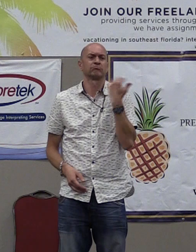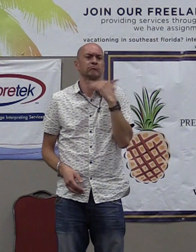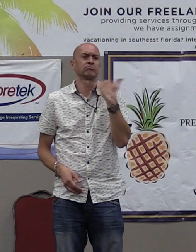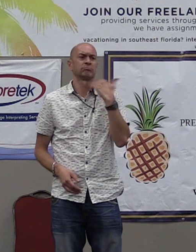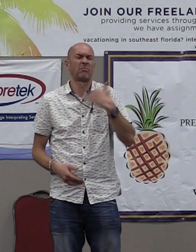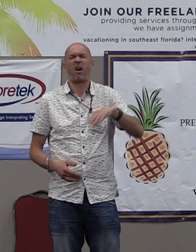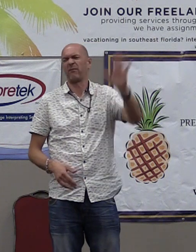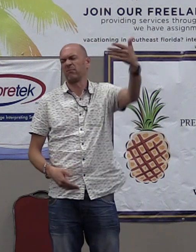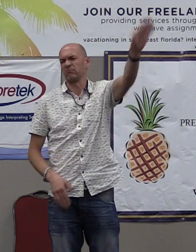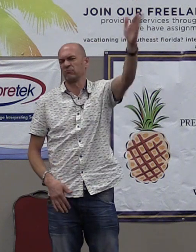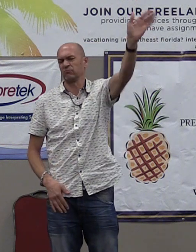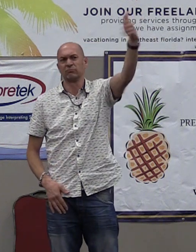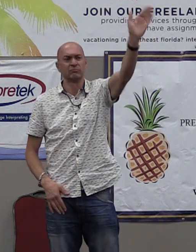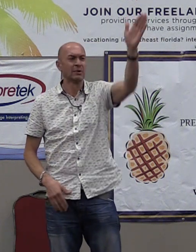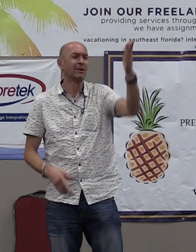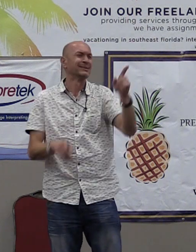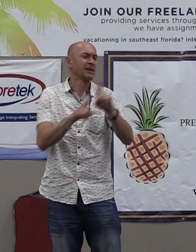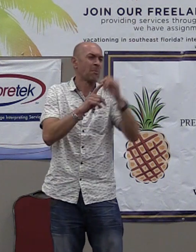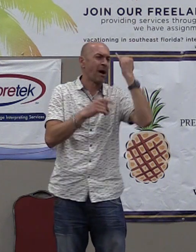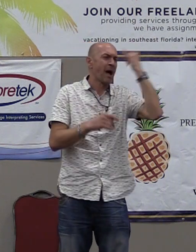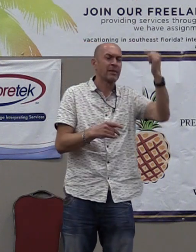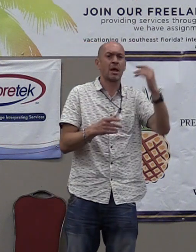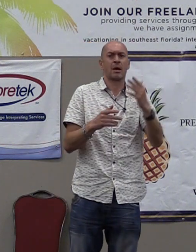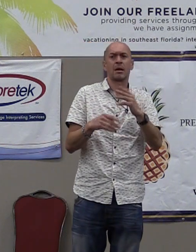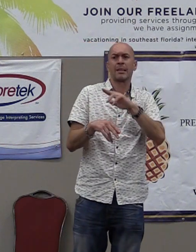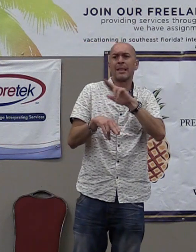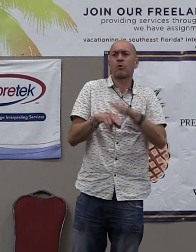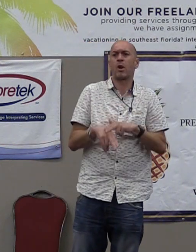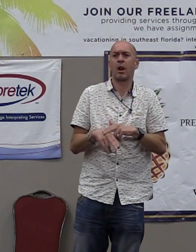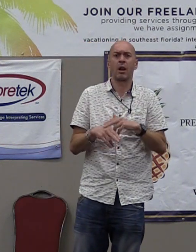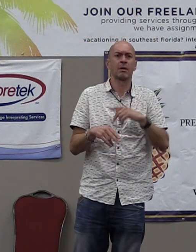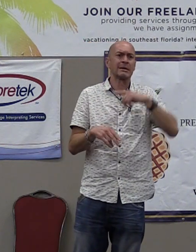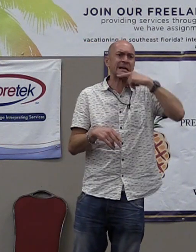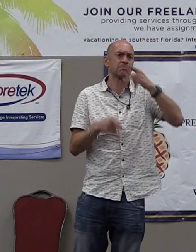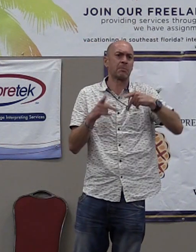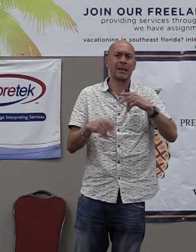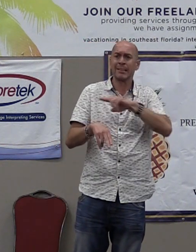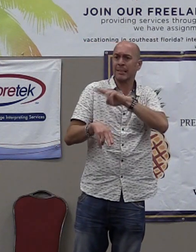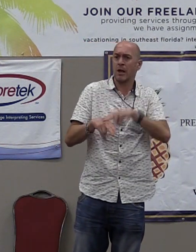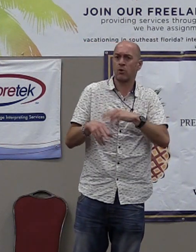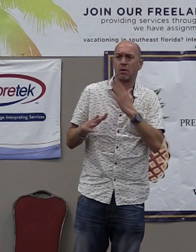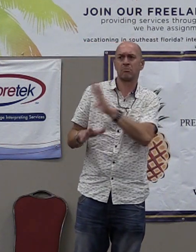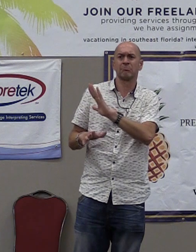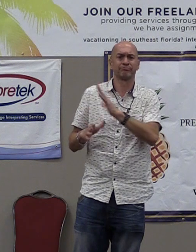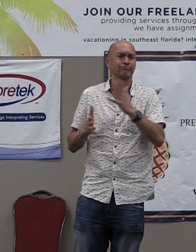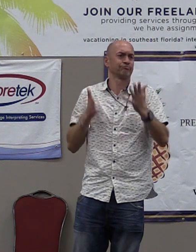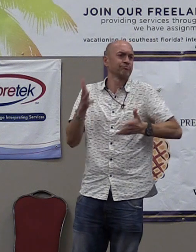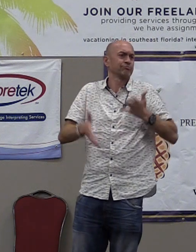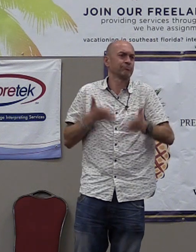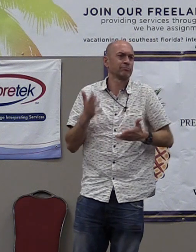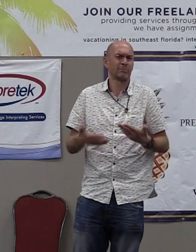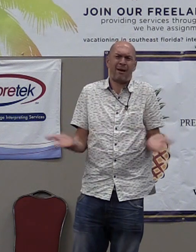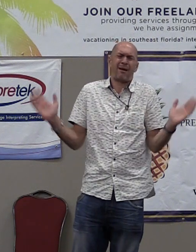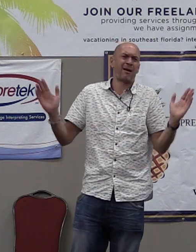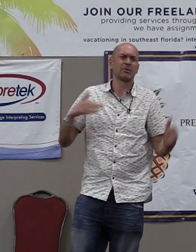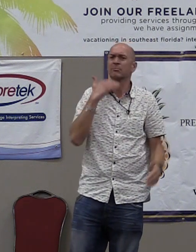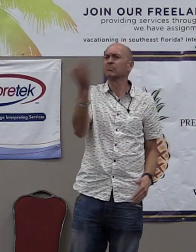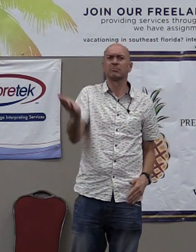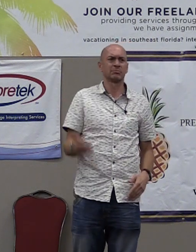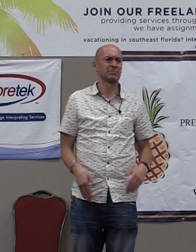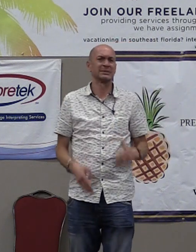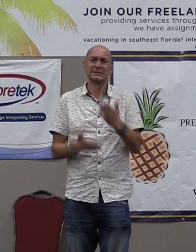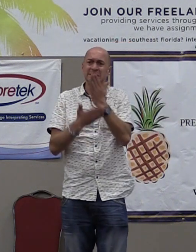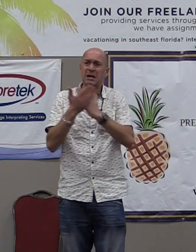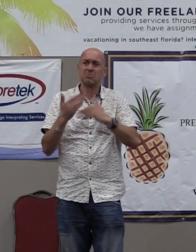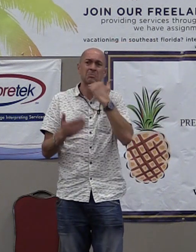in Italy? These are some of the signs. It's the kind of the same idea of they're natural with hearing people. Their